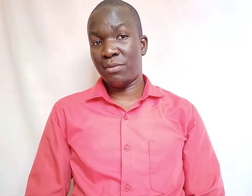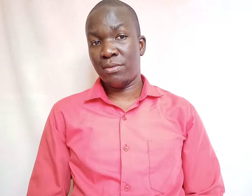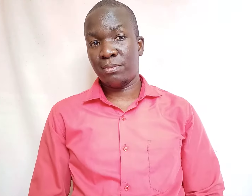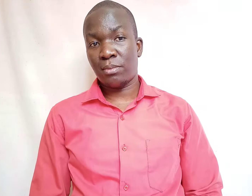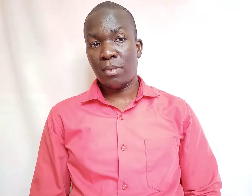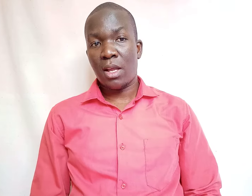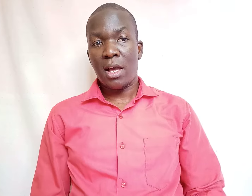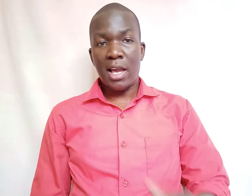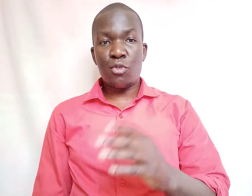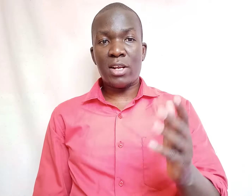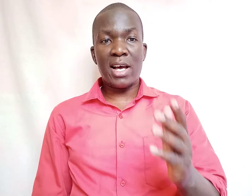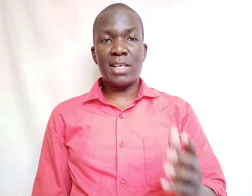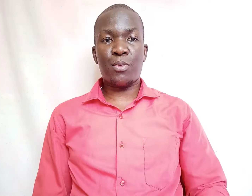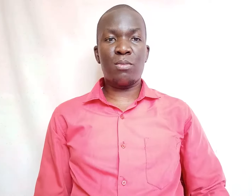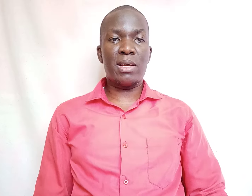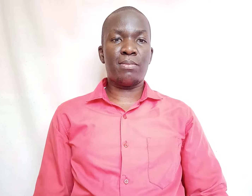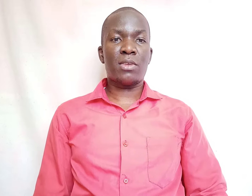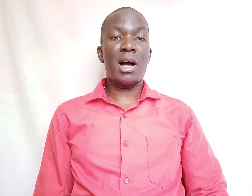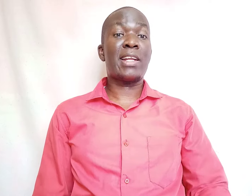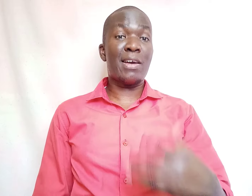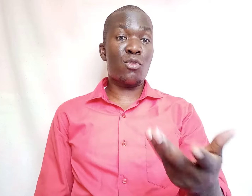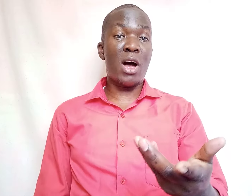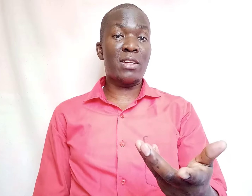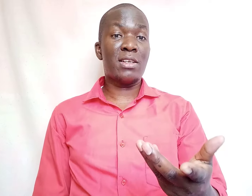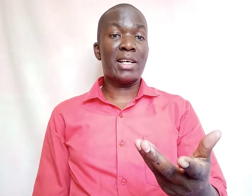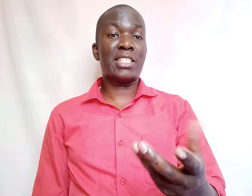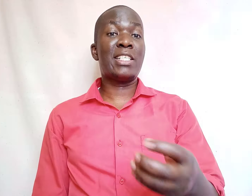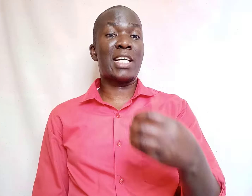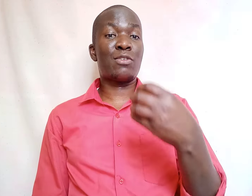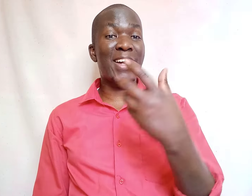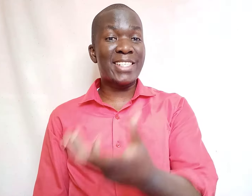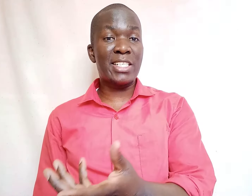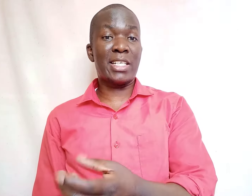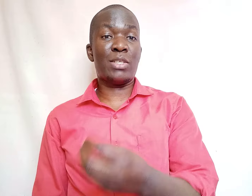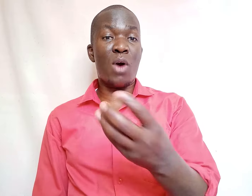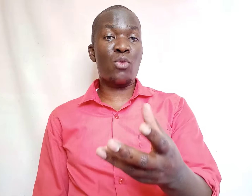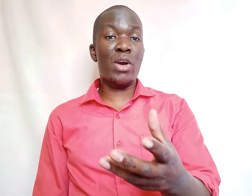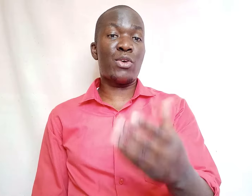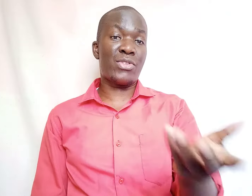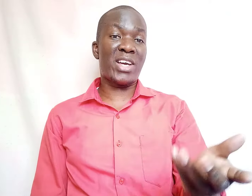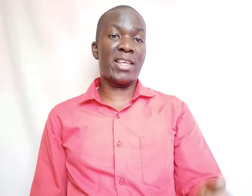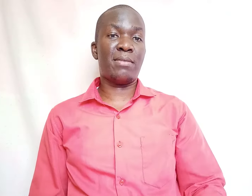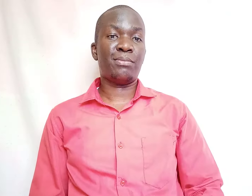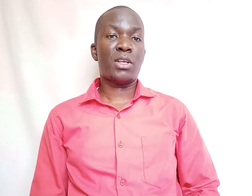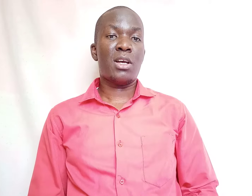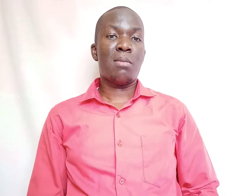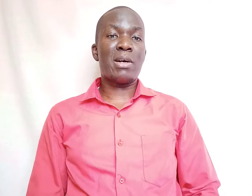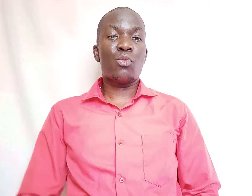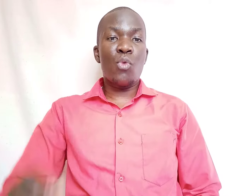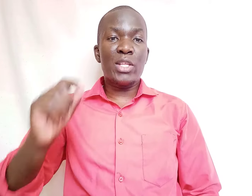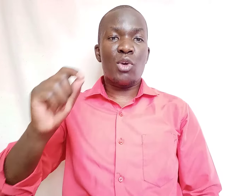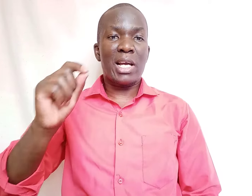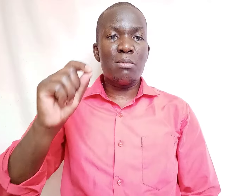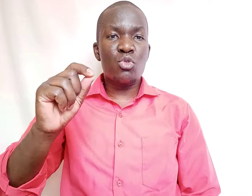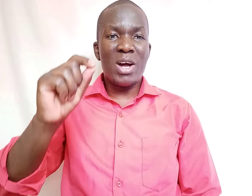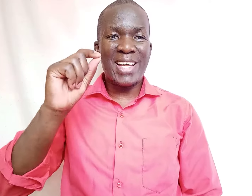ourselves. Everyone has a problem and everyone is disadvantaged in one way or the other. But when you are able to